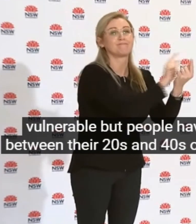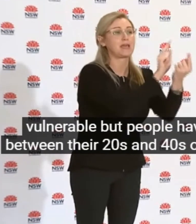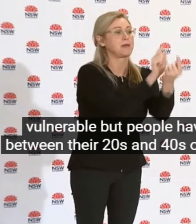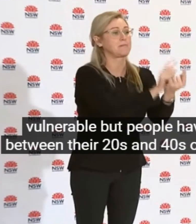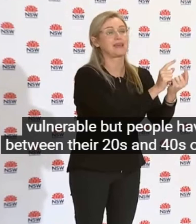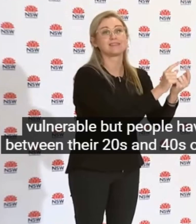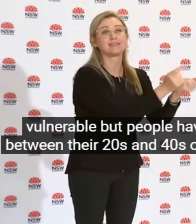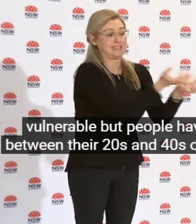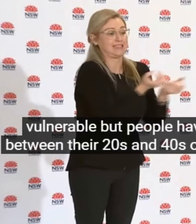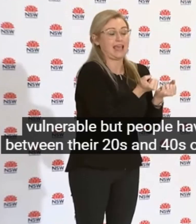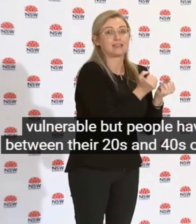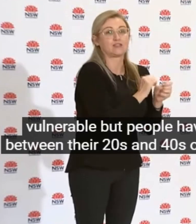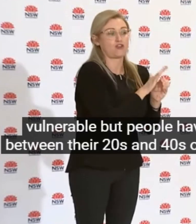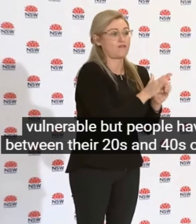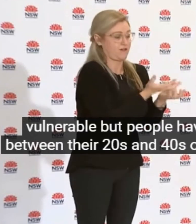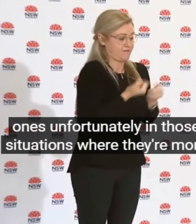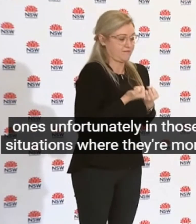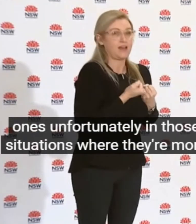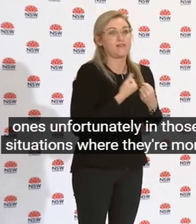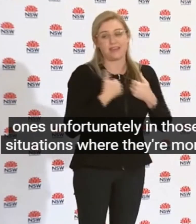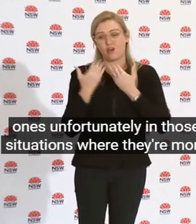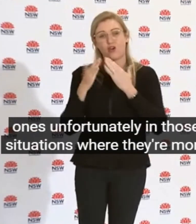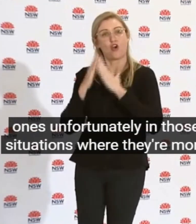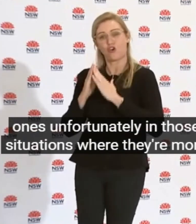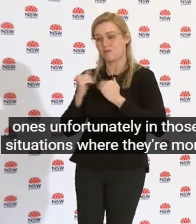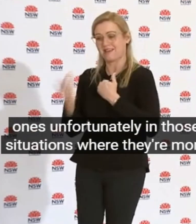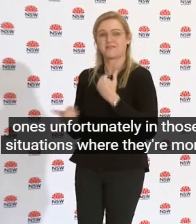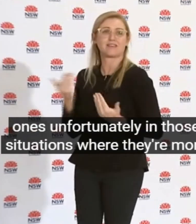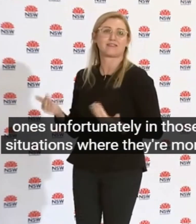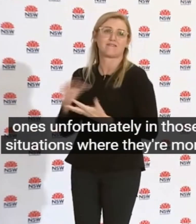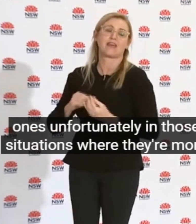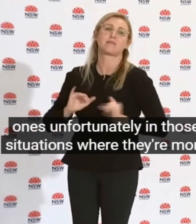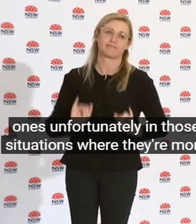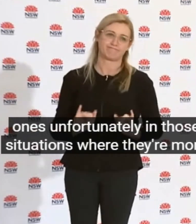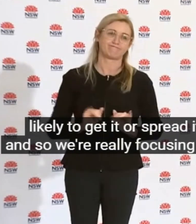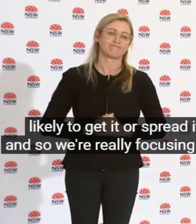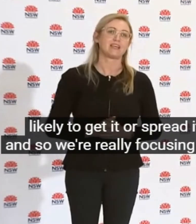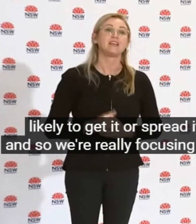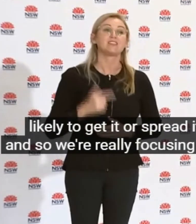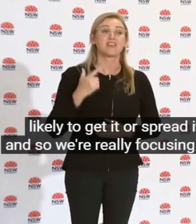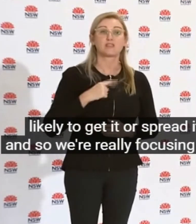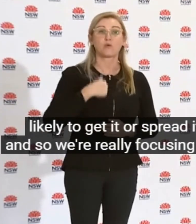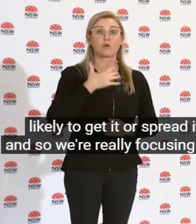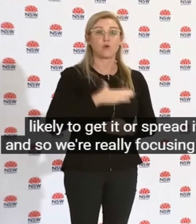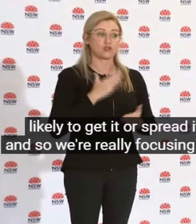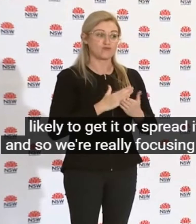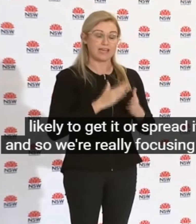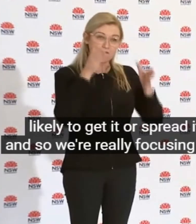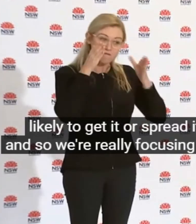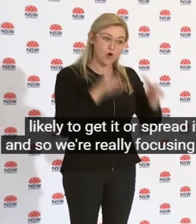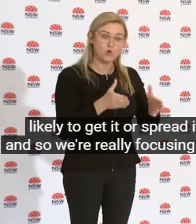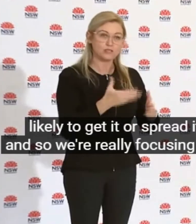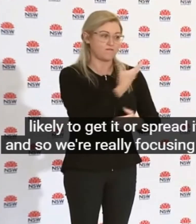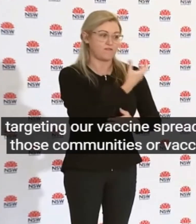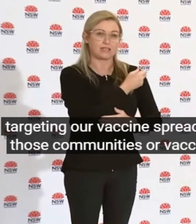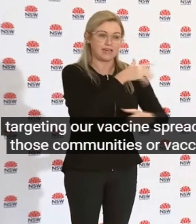so we're really focusing and targeting our vaccine spread in those communities, or vaccine distribution, I should say. So it's really up to us. The more people we